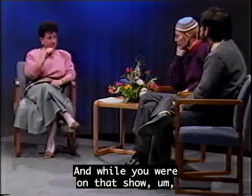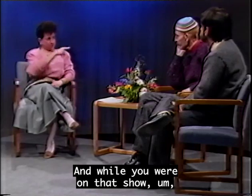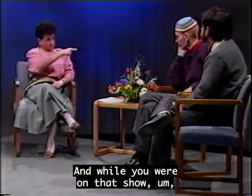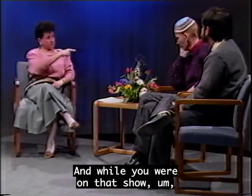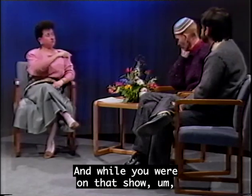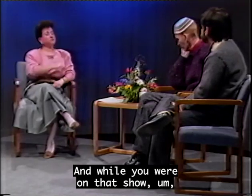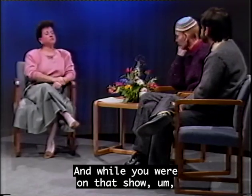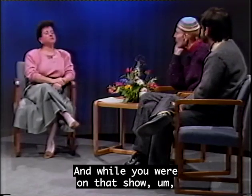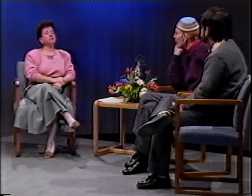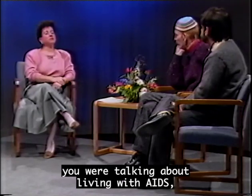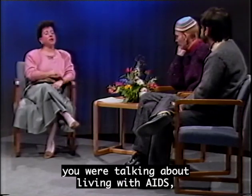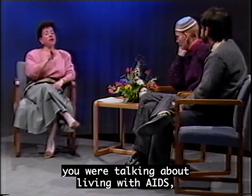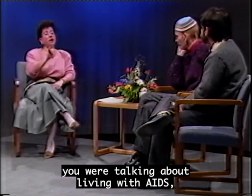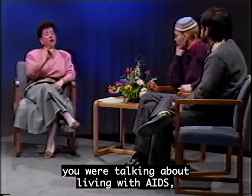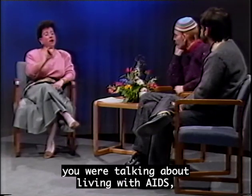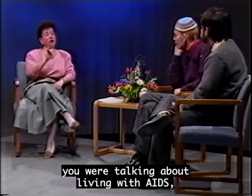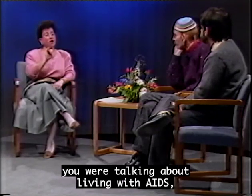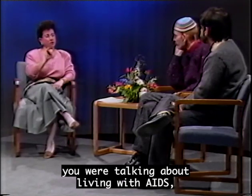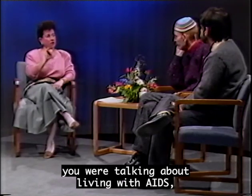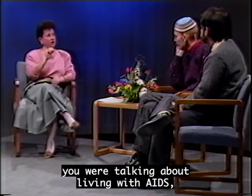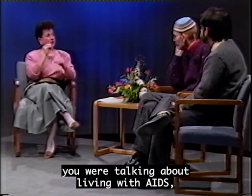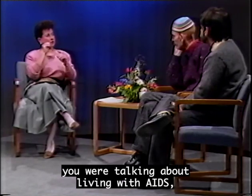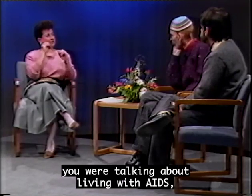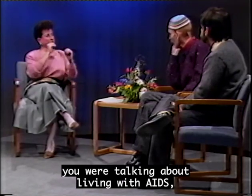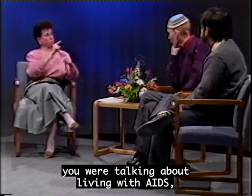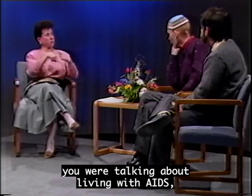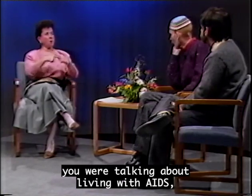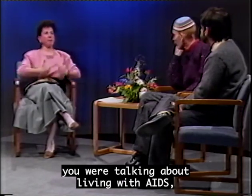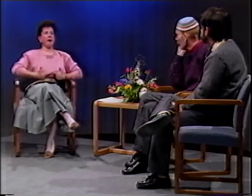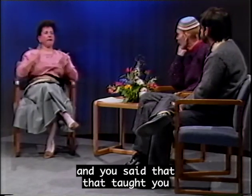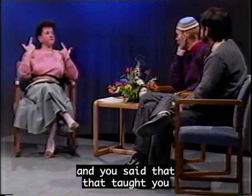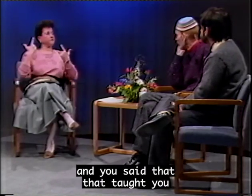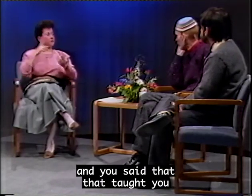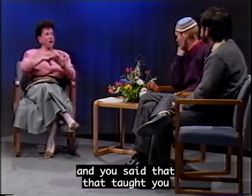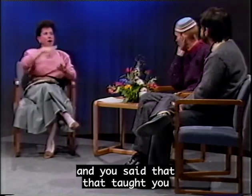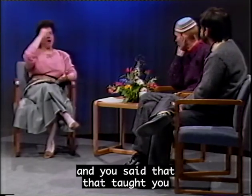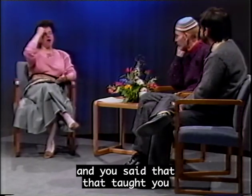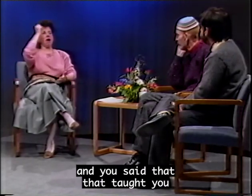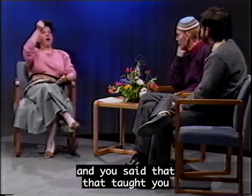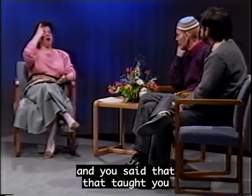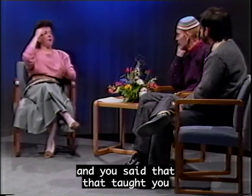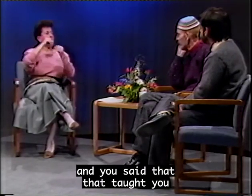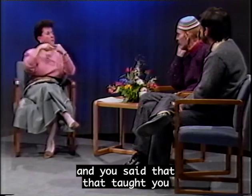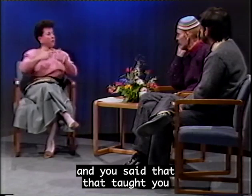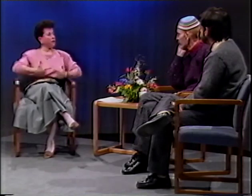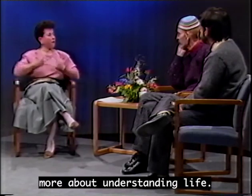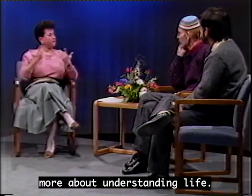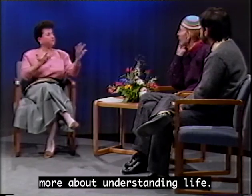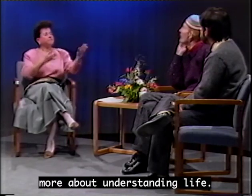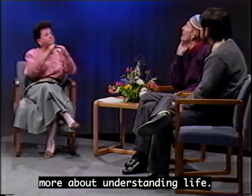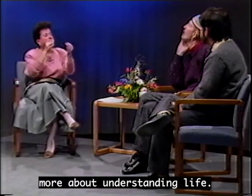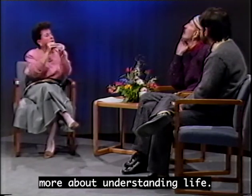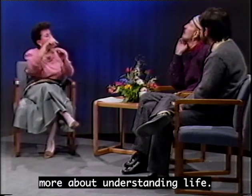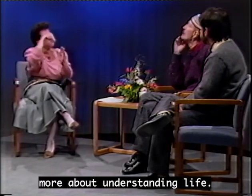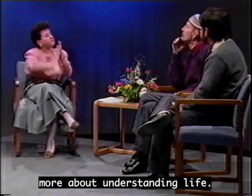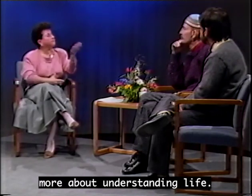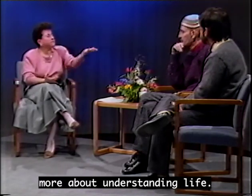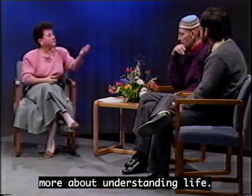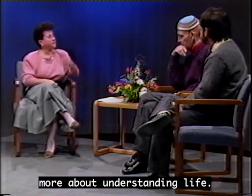show, you were talking about living with AIDS. And you said that that taught you more about understanding life.